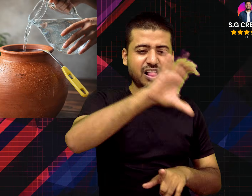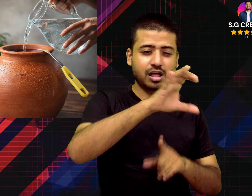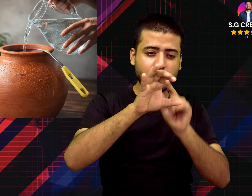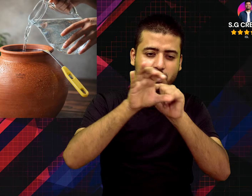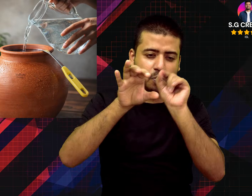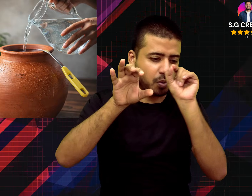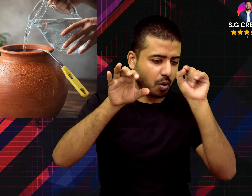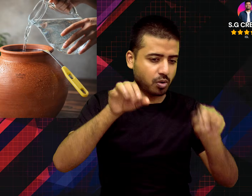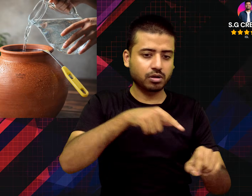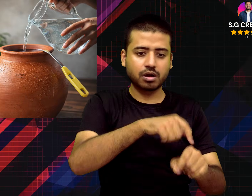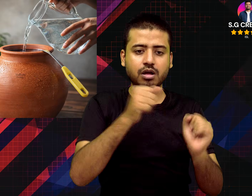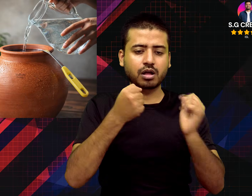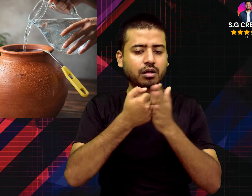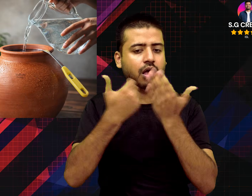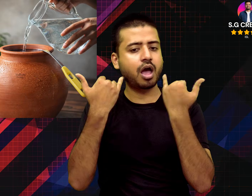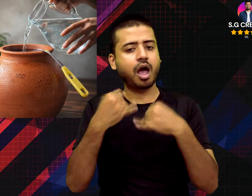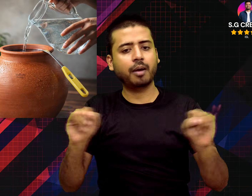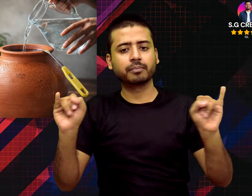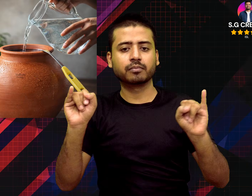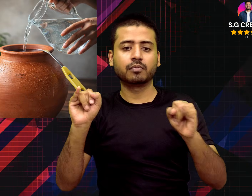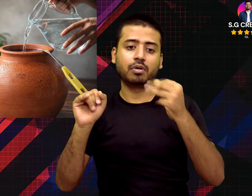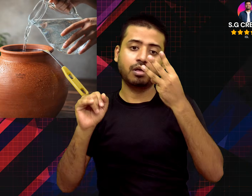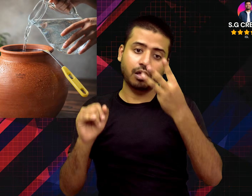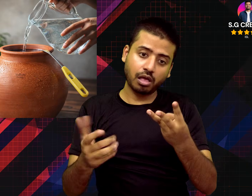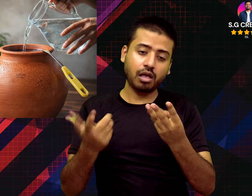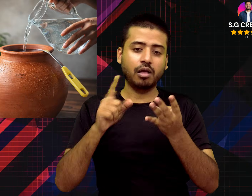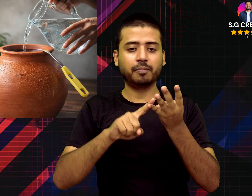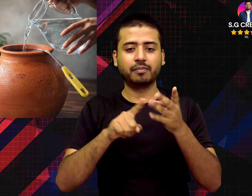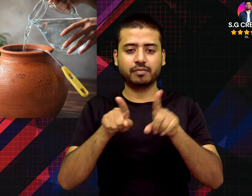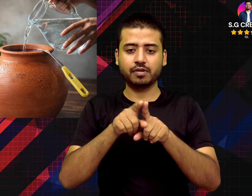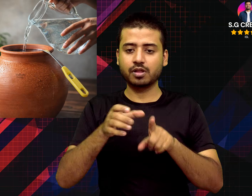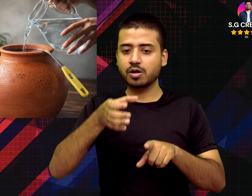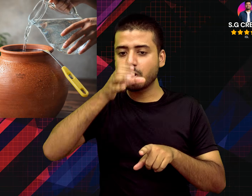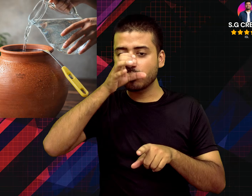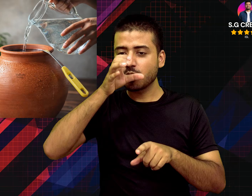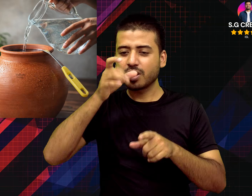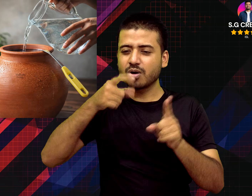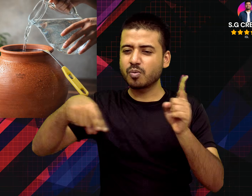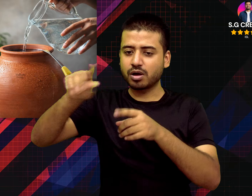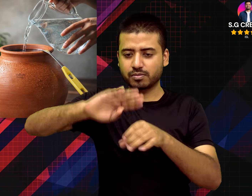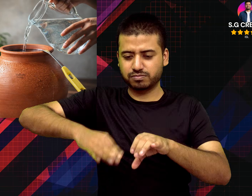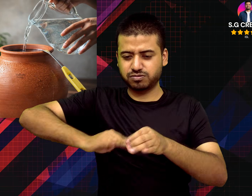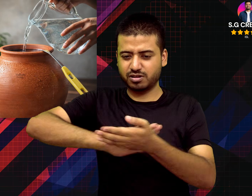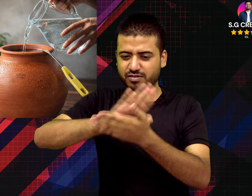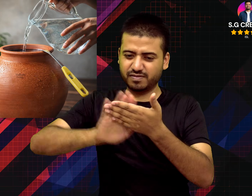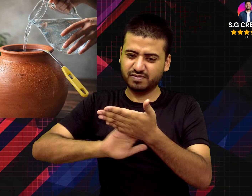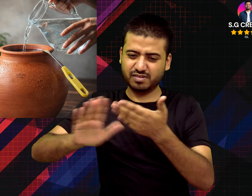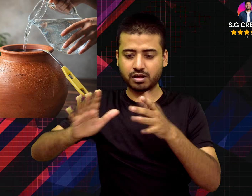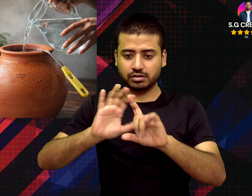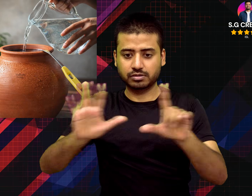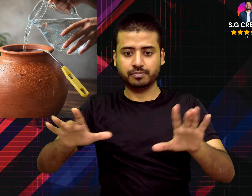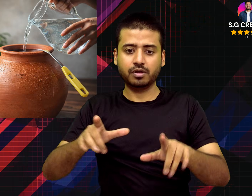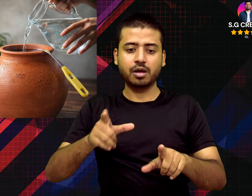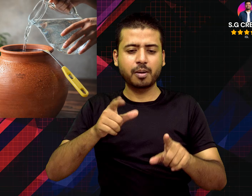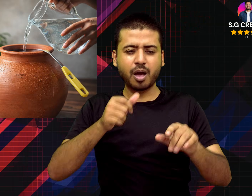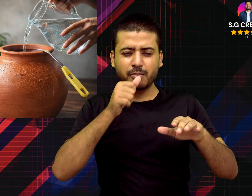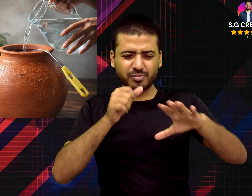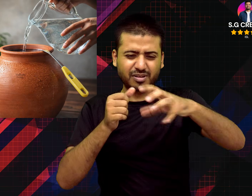heat energy directly from the clay walls and the bulk water stored inside the pot. As the heat is pulled away, the temperature